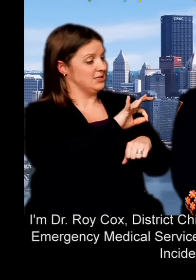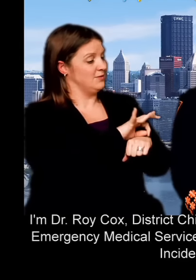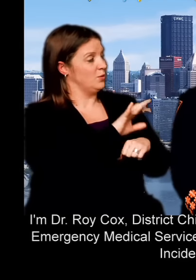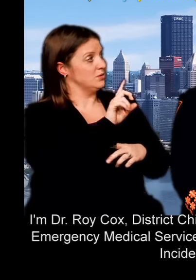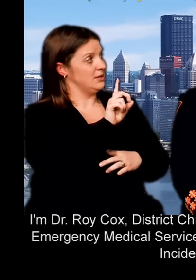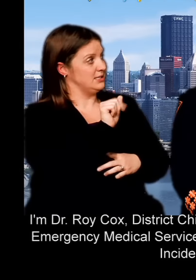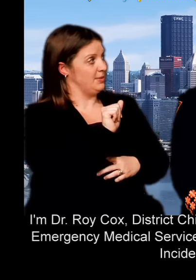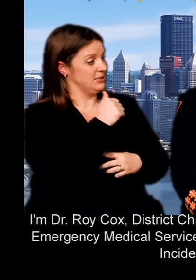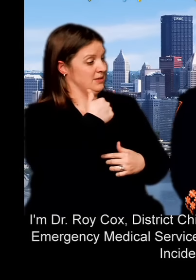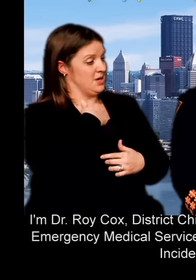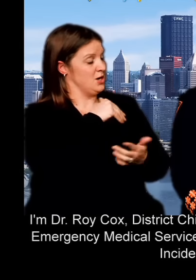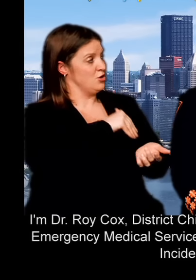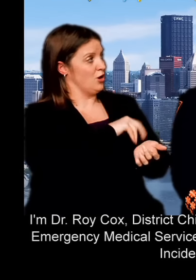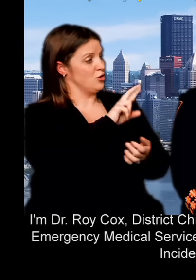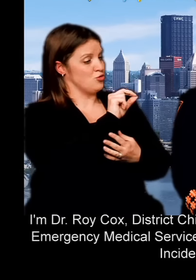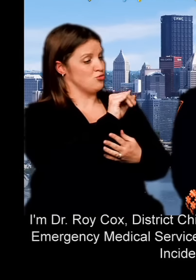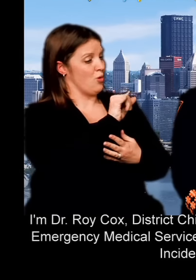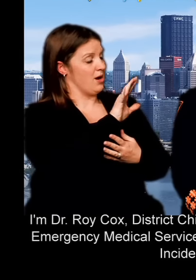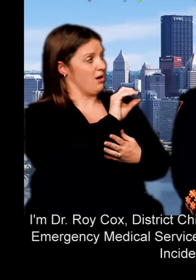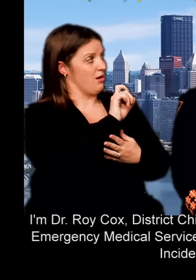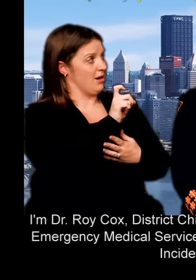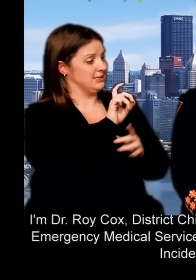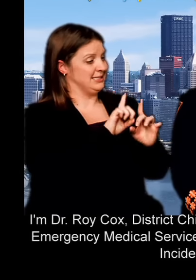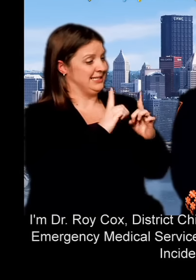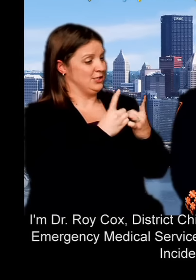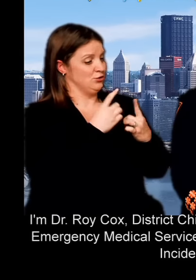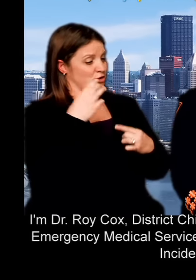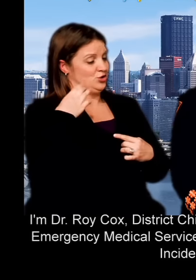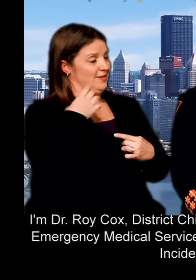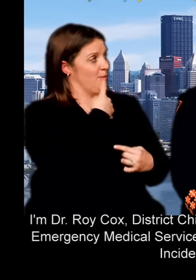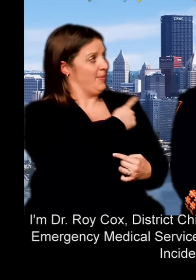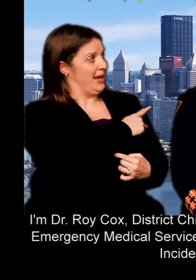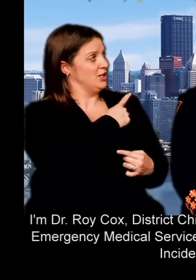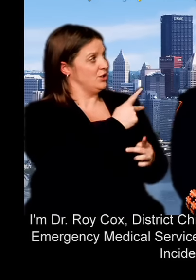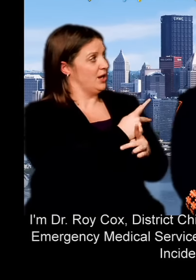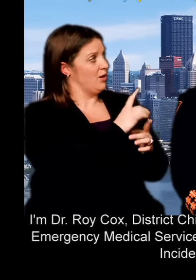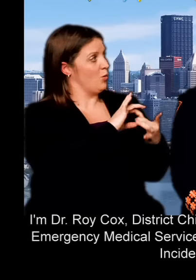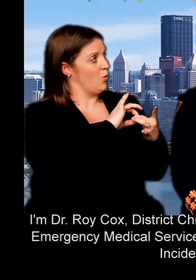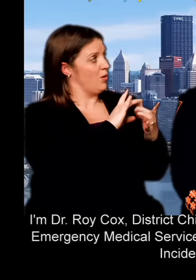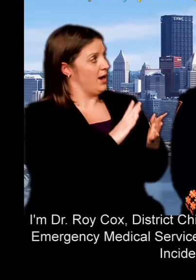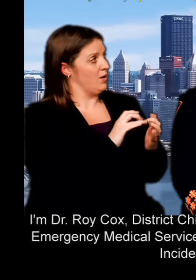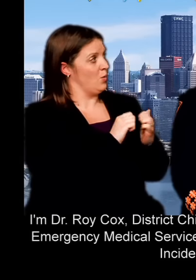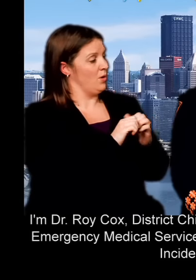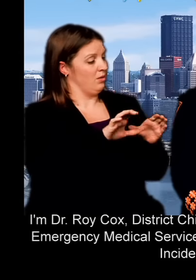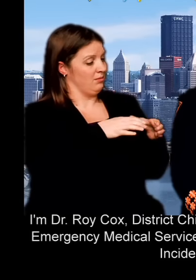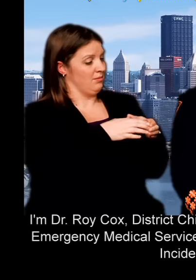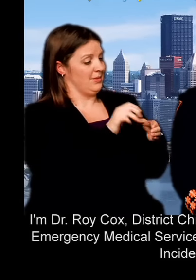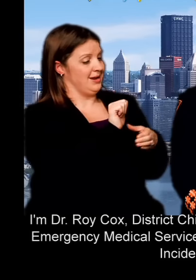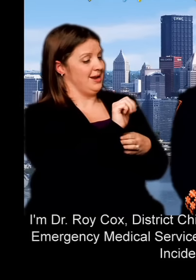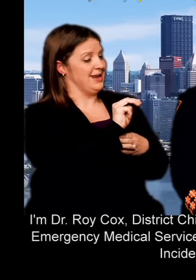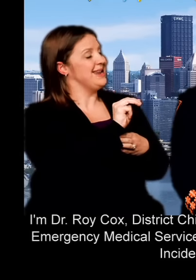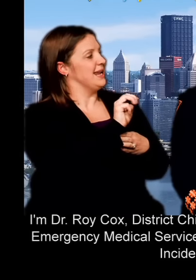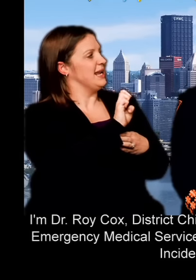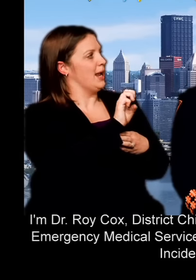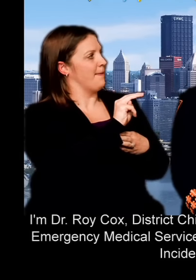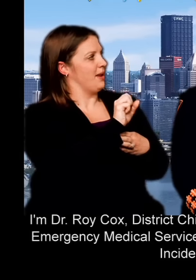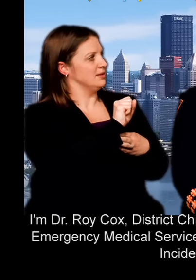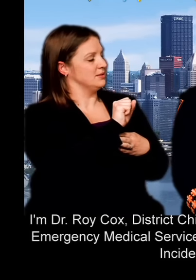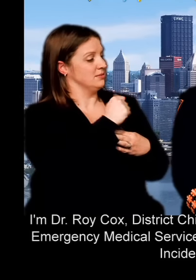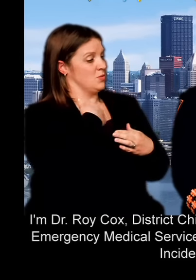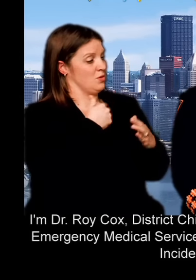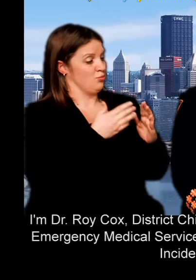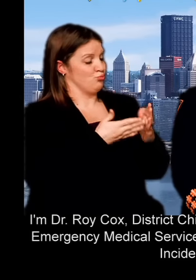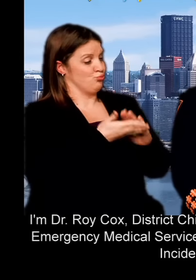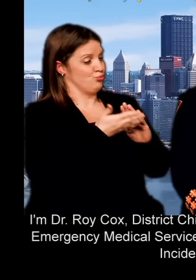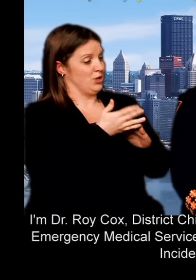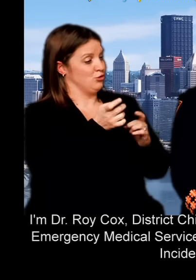Disabilities. I'm Dr. Roy Cox, District Chief and Patient Care Coordinator with the Bureau of Emergency Medical Services, as well as the Operations